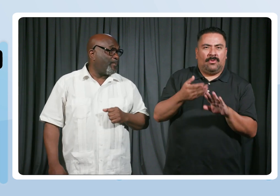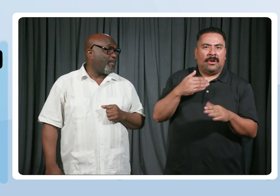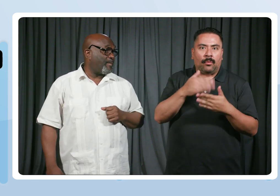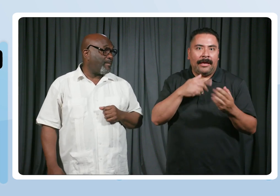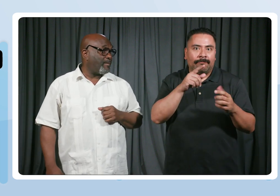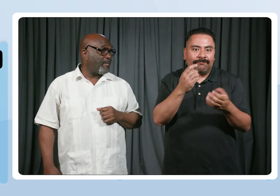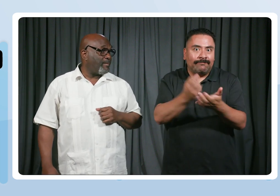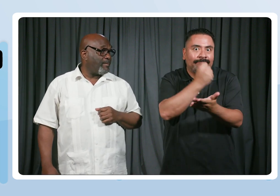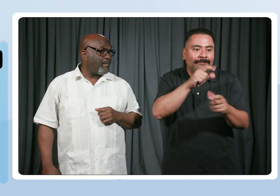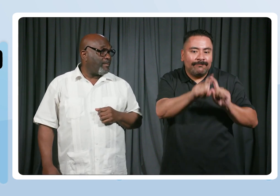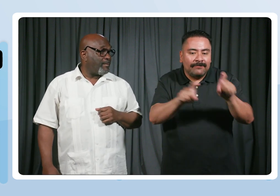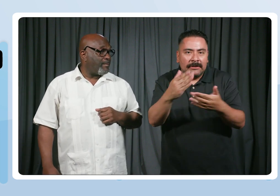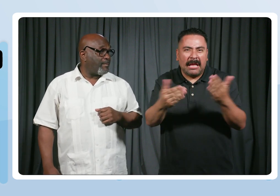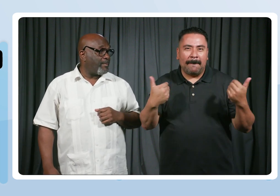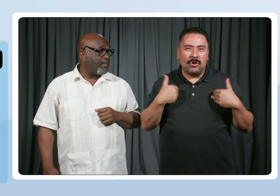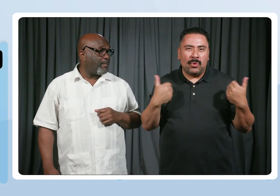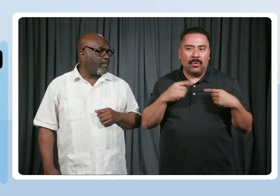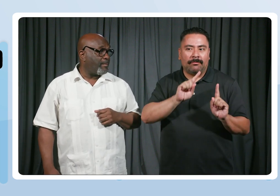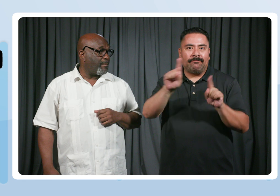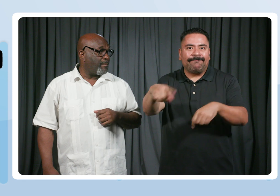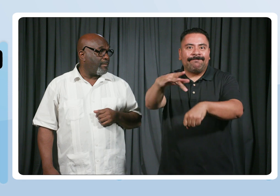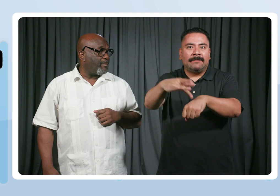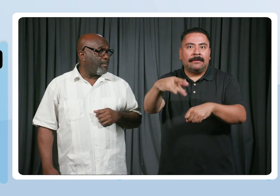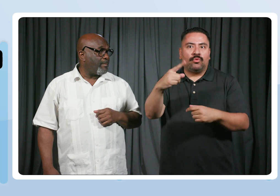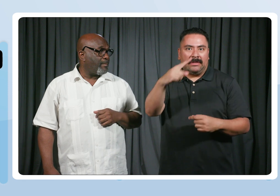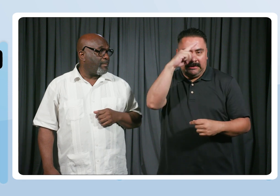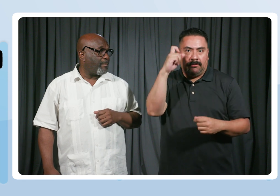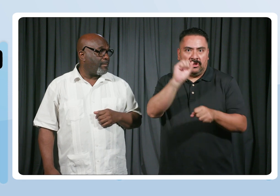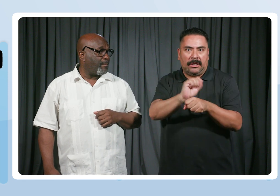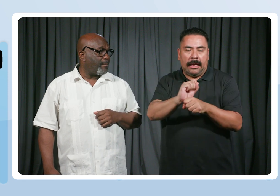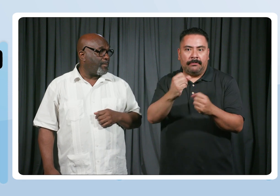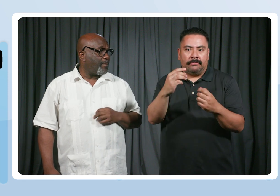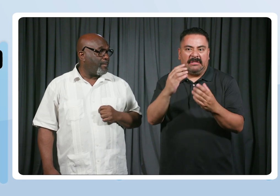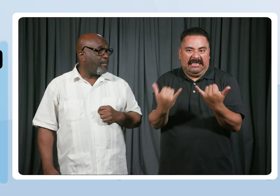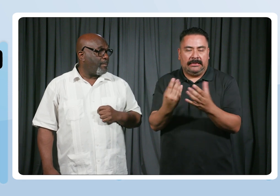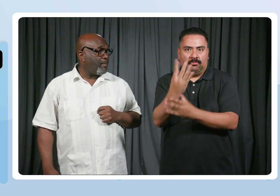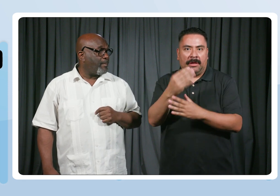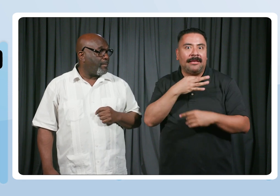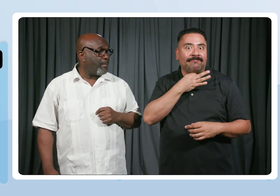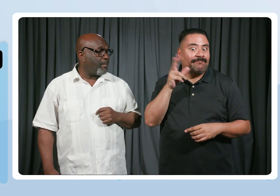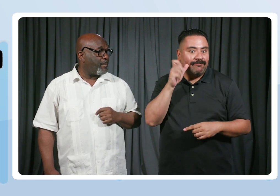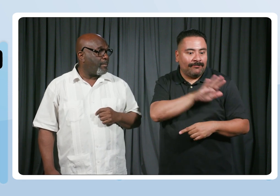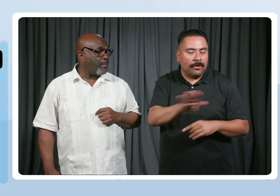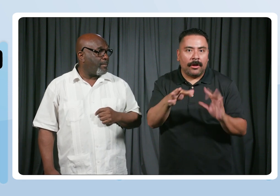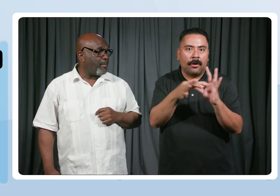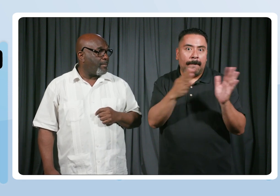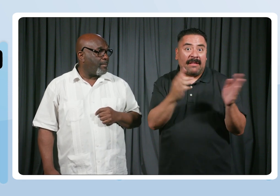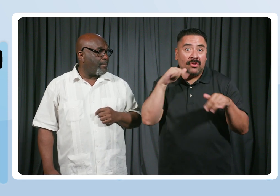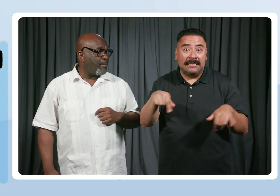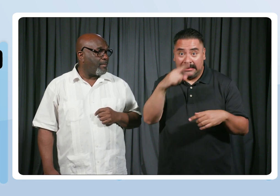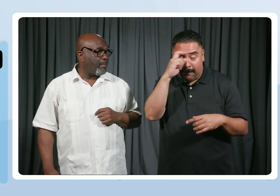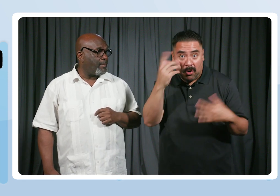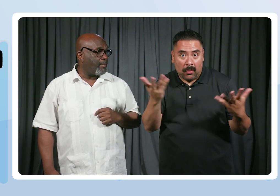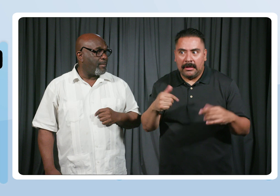some youth who attended our Inclusive Summer Job Expo this spring. Let's hear what they have to say about their plans for this